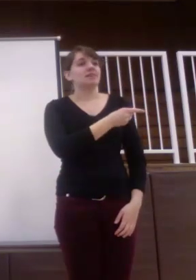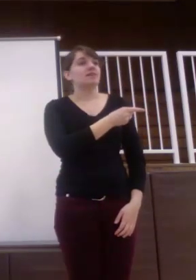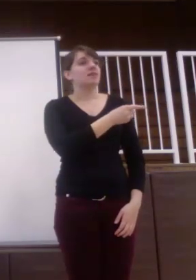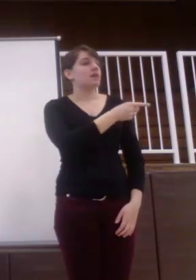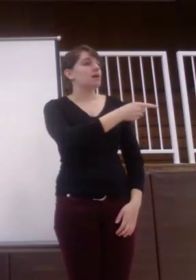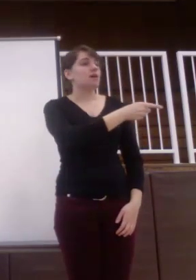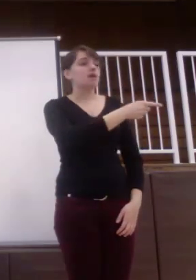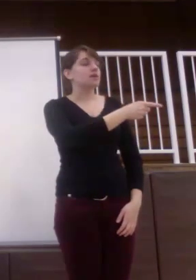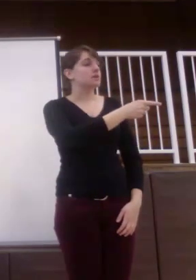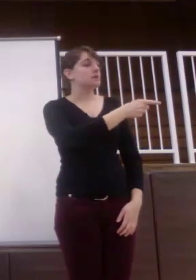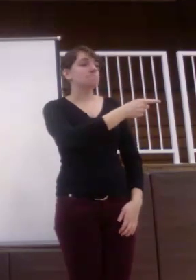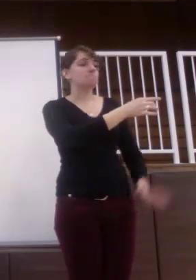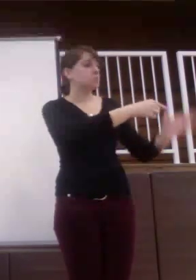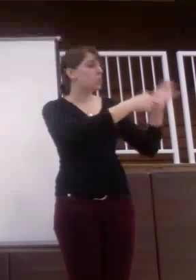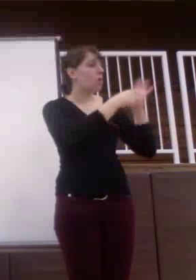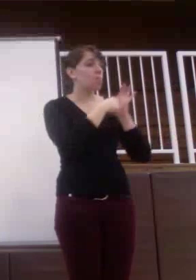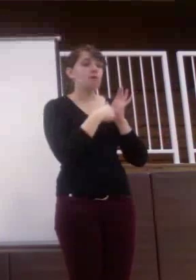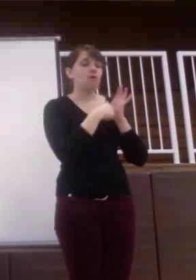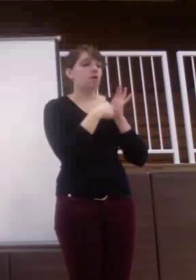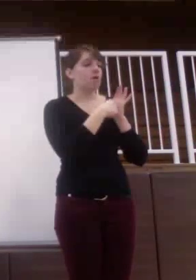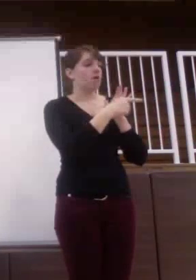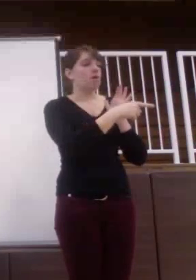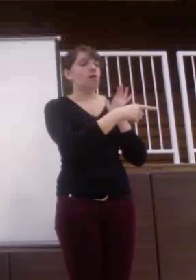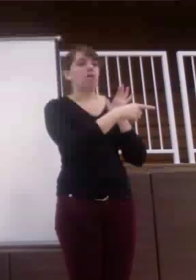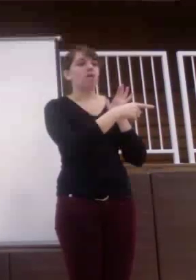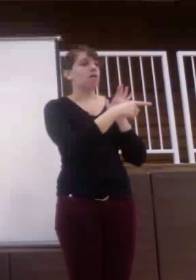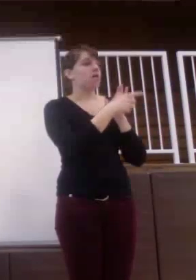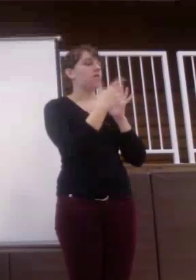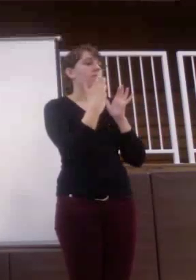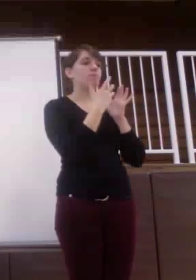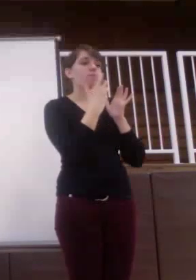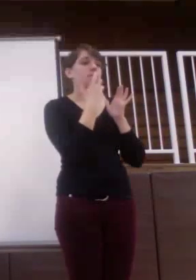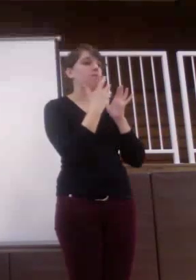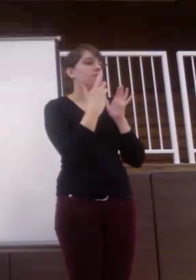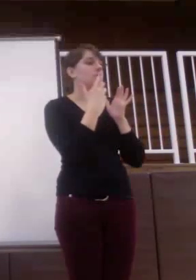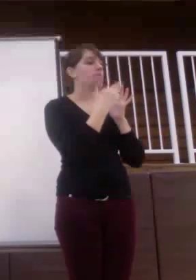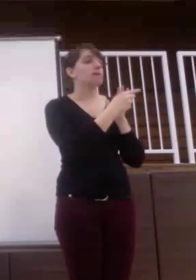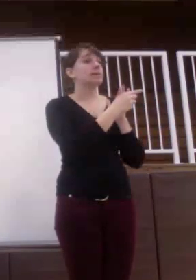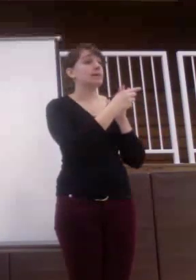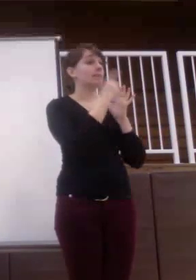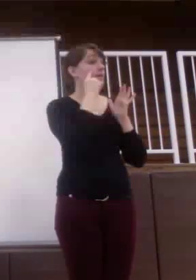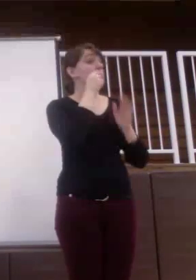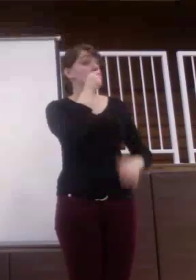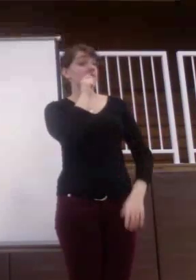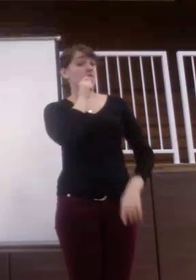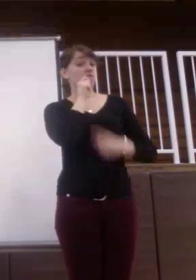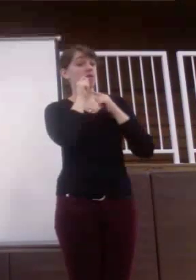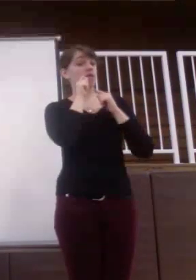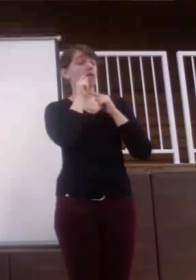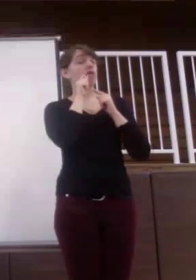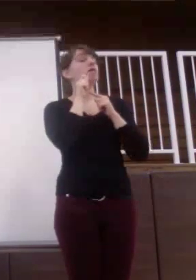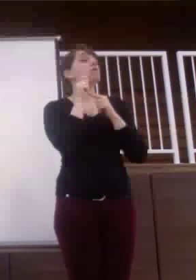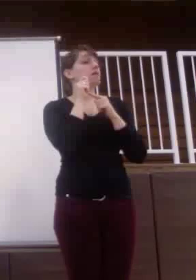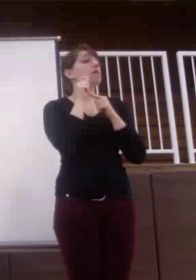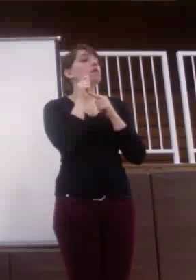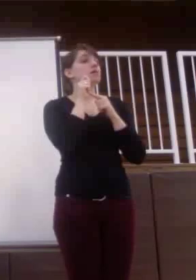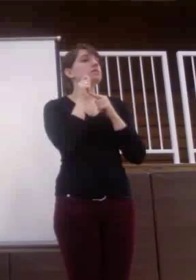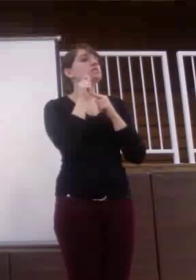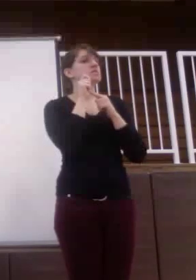Clearly showed to me that this man treated suffering as though it